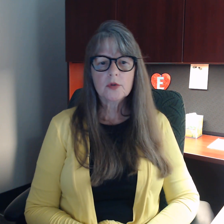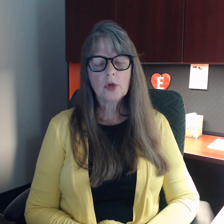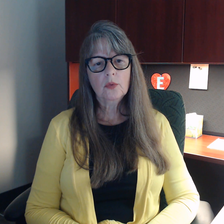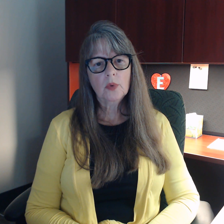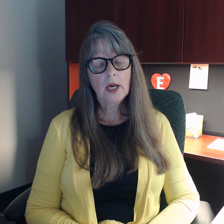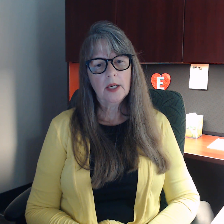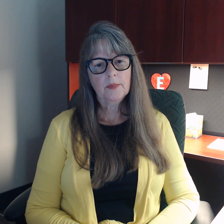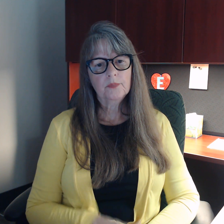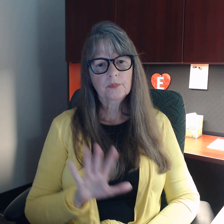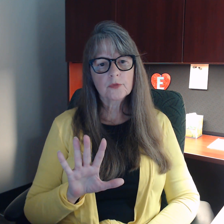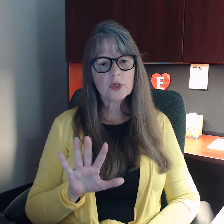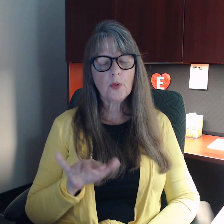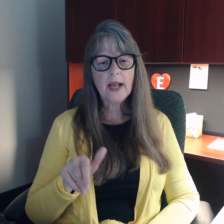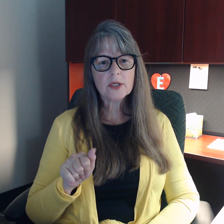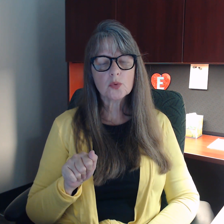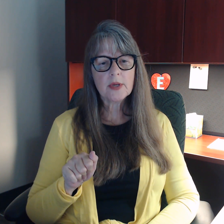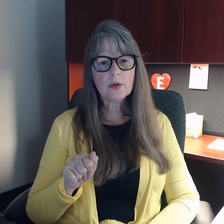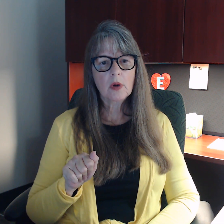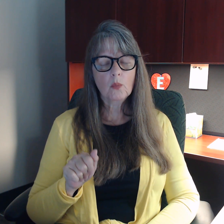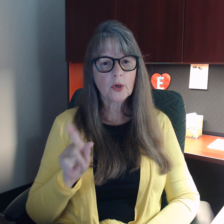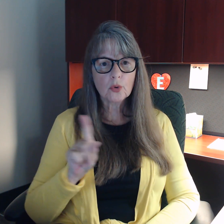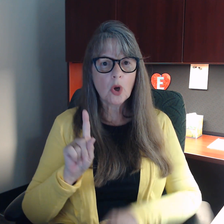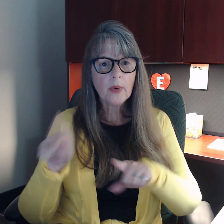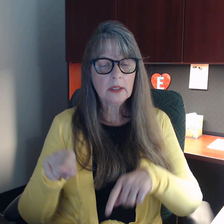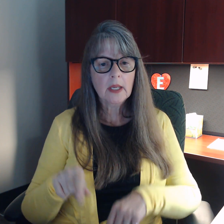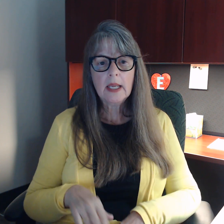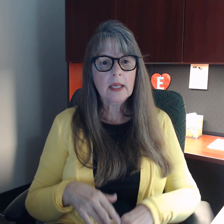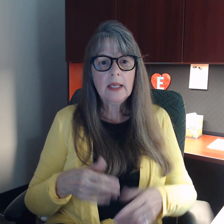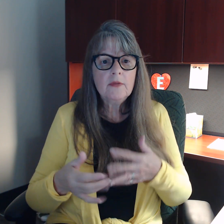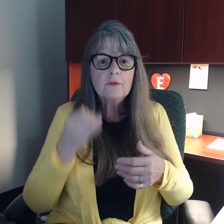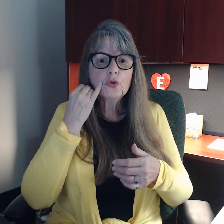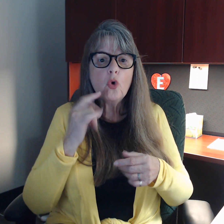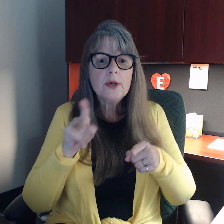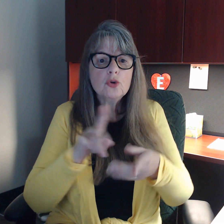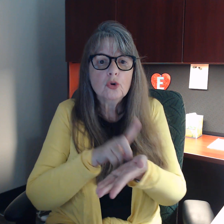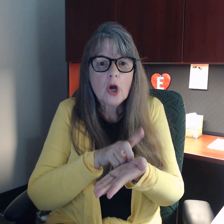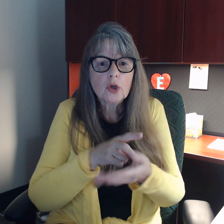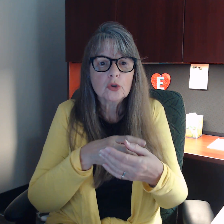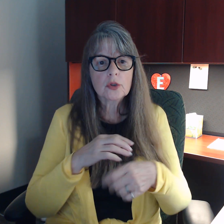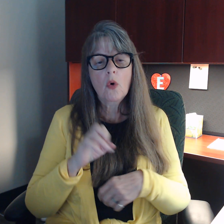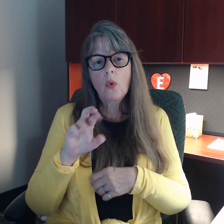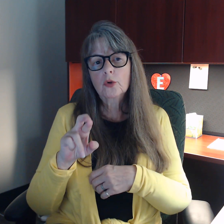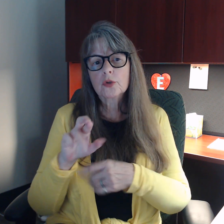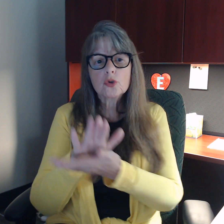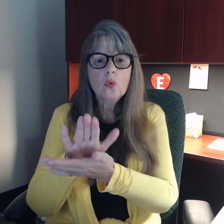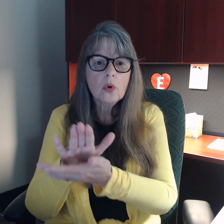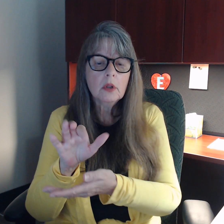So just practice with where you're going. Even if you're going to your doctor's or the school or